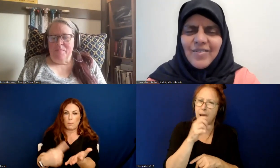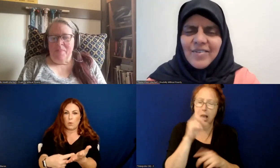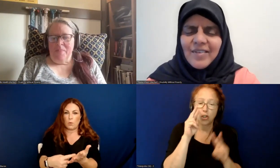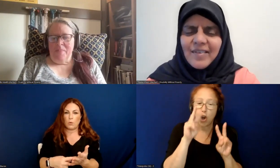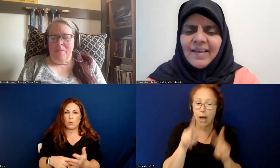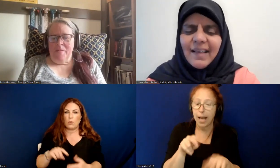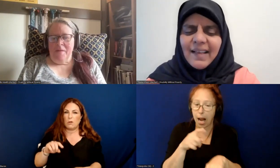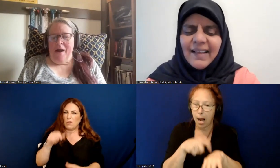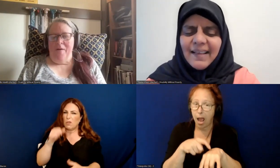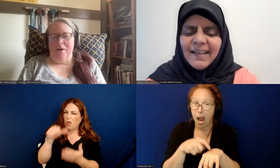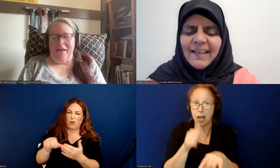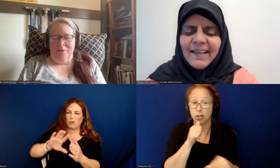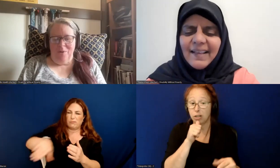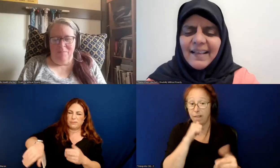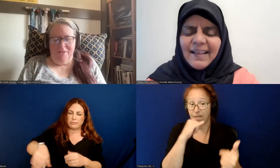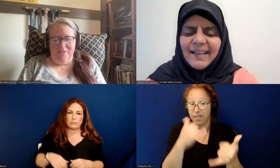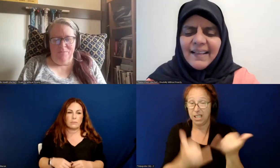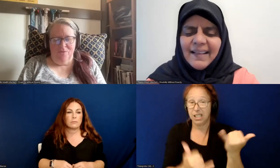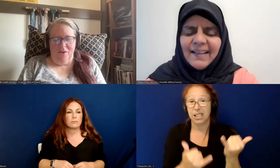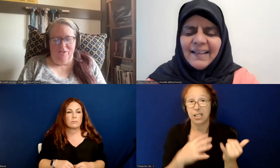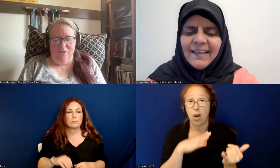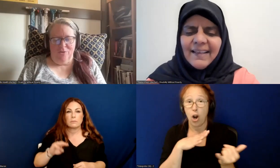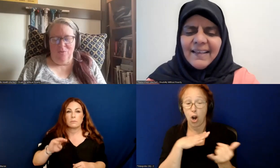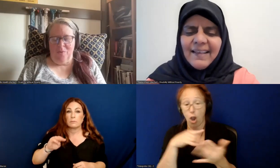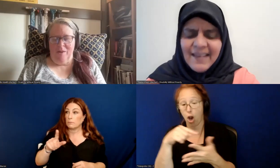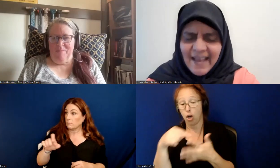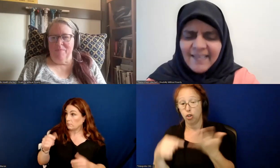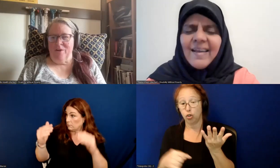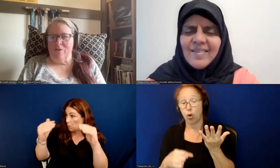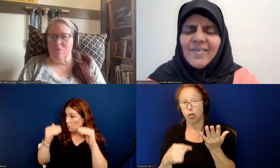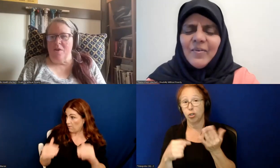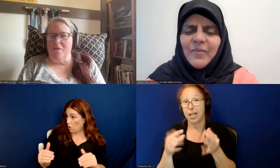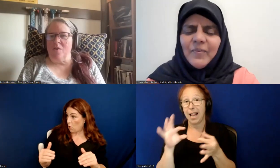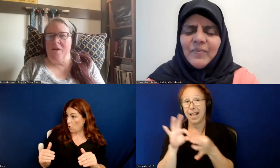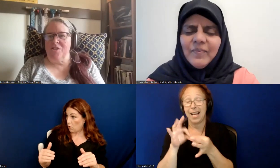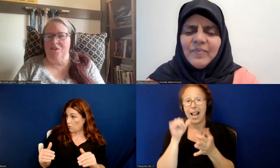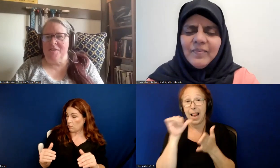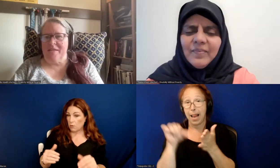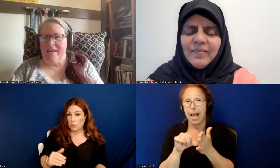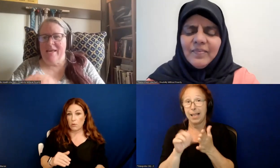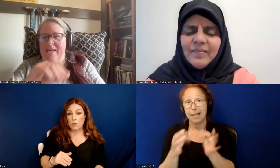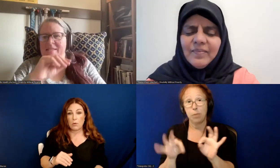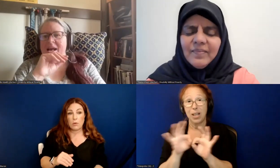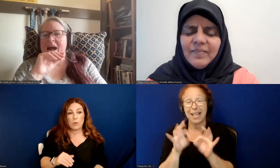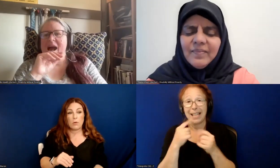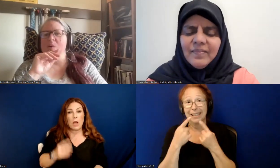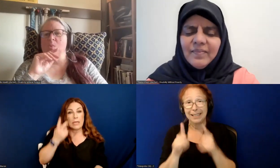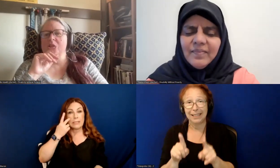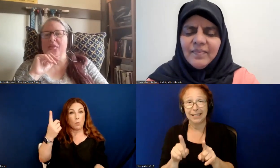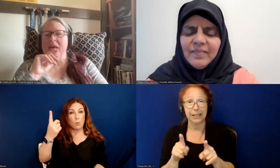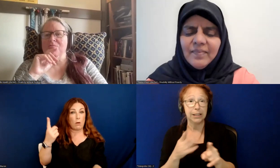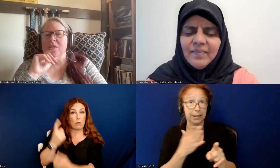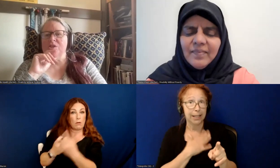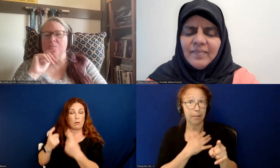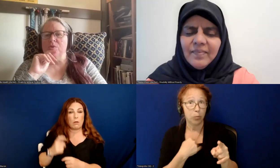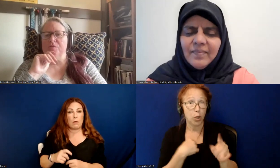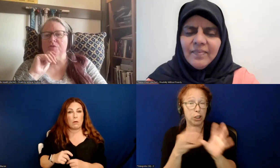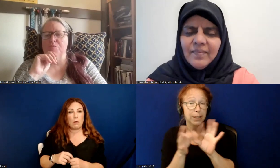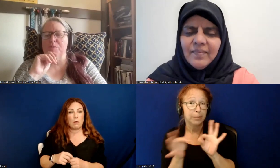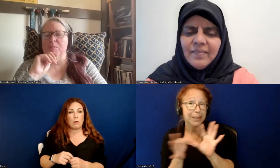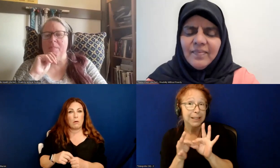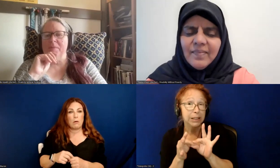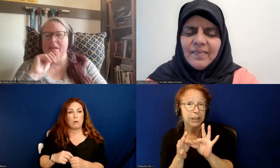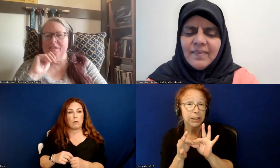mandate letters. Yeah, okay. You want me to move on to, Yes, I do. because one of the questions here is how will they reach